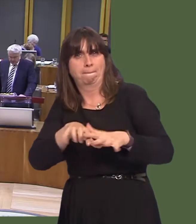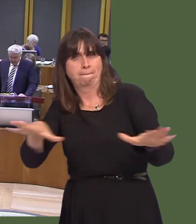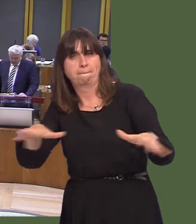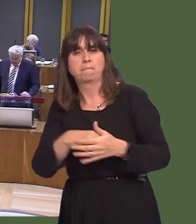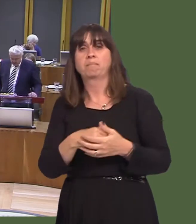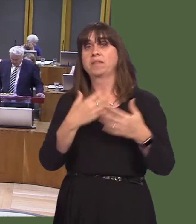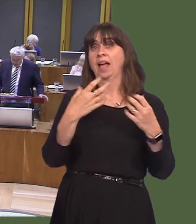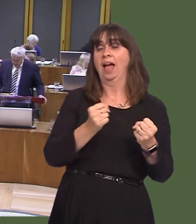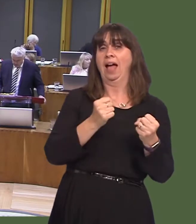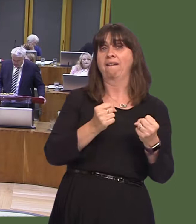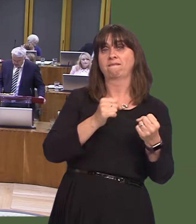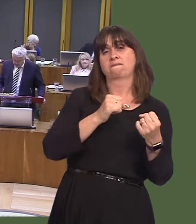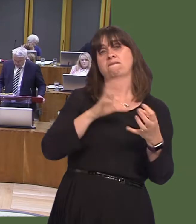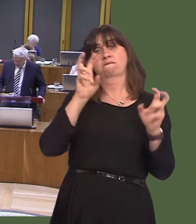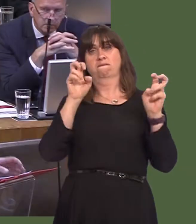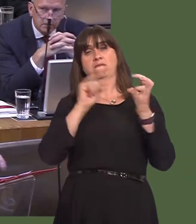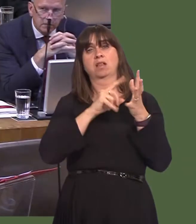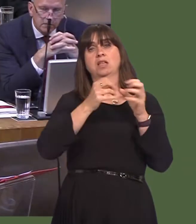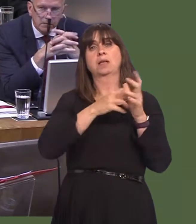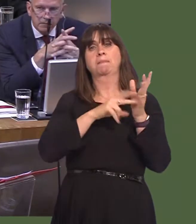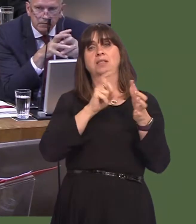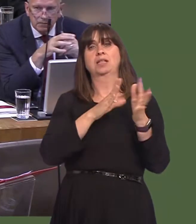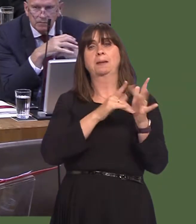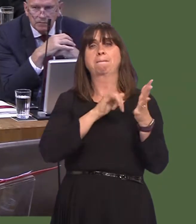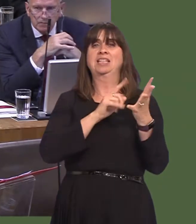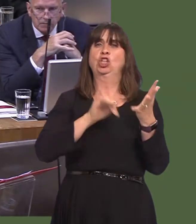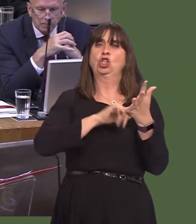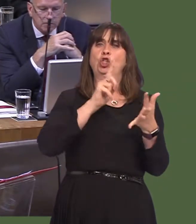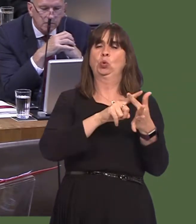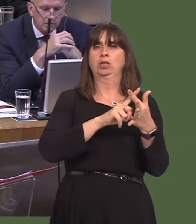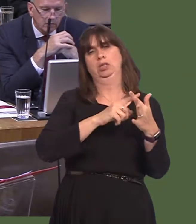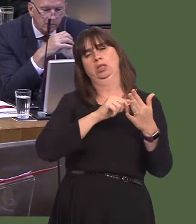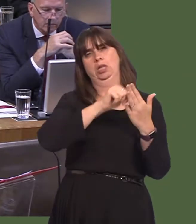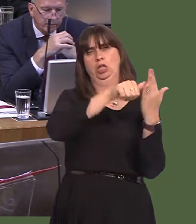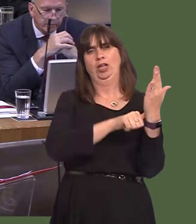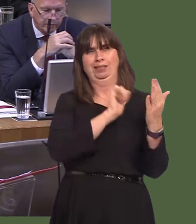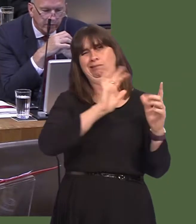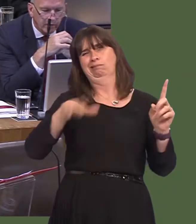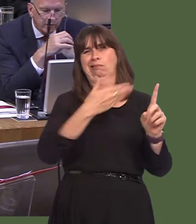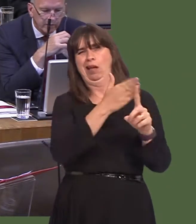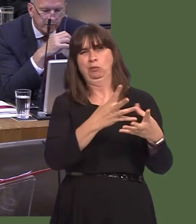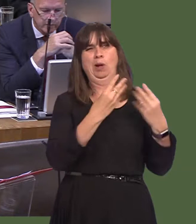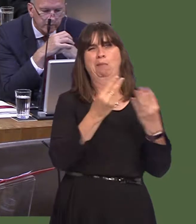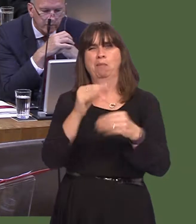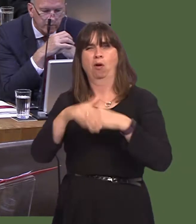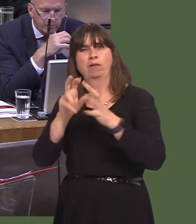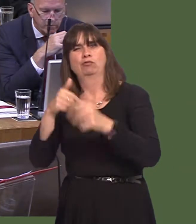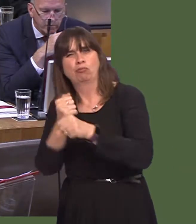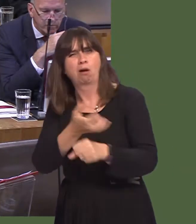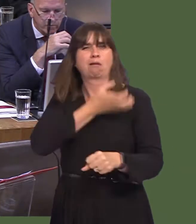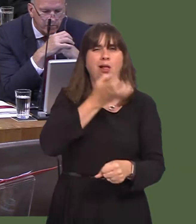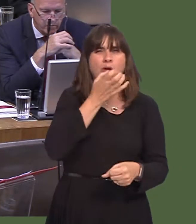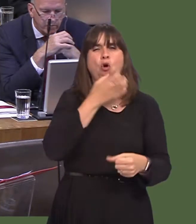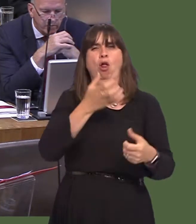substance misuse agenda, and within this we're undertaking a range of actions to tackle alcohol abuse. That includes supporting services which are commissioned by